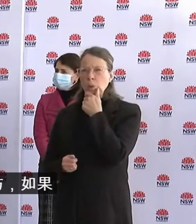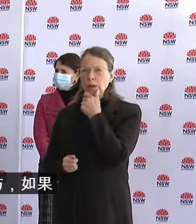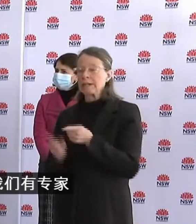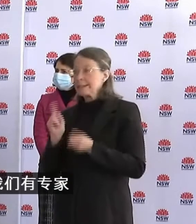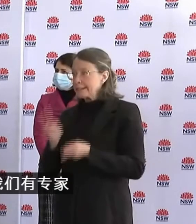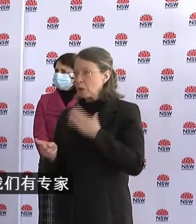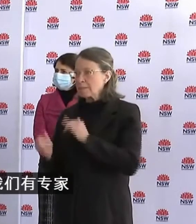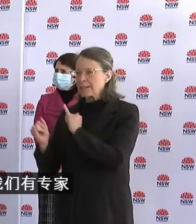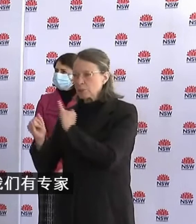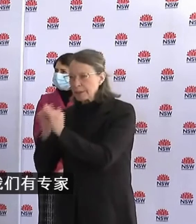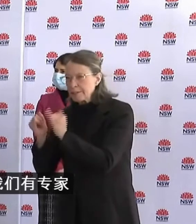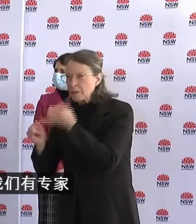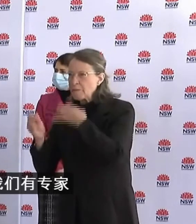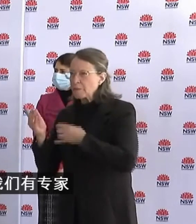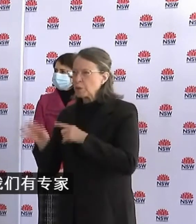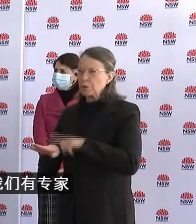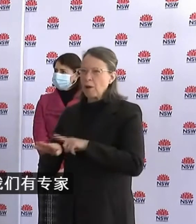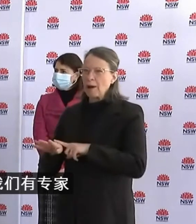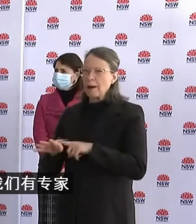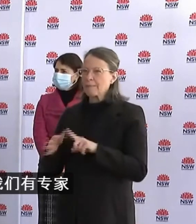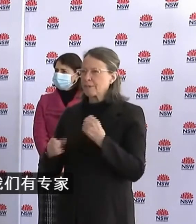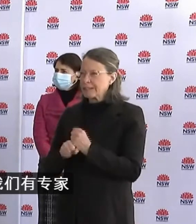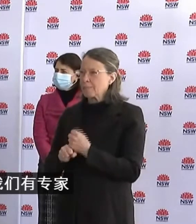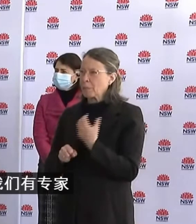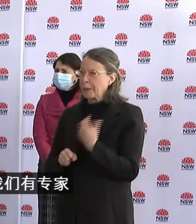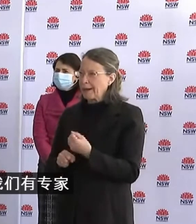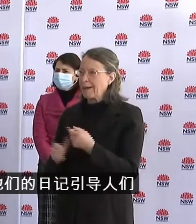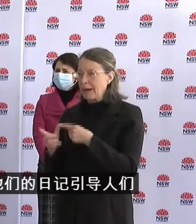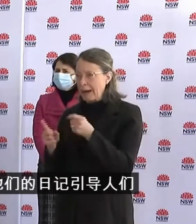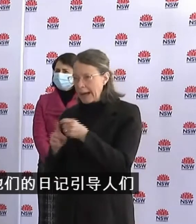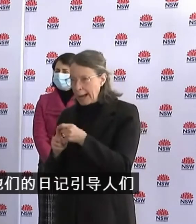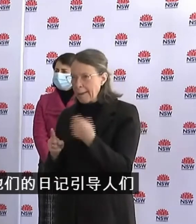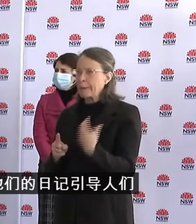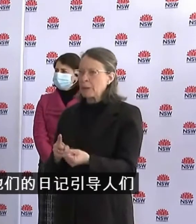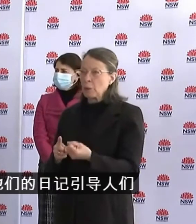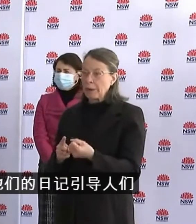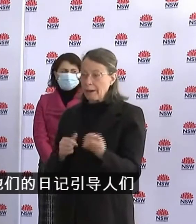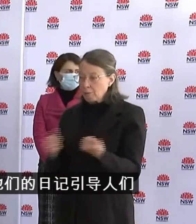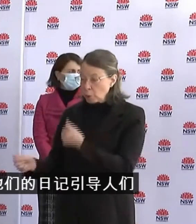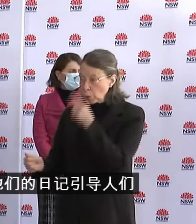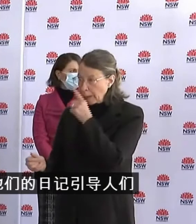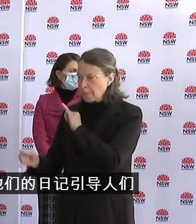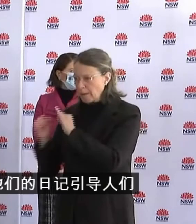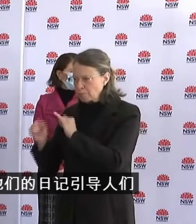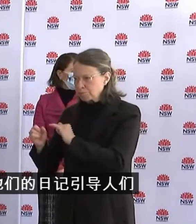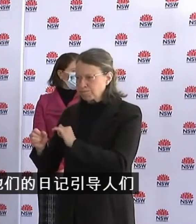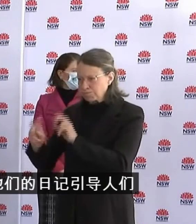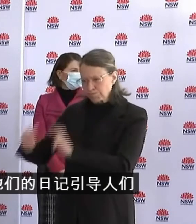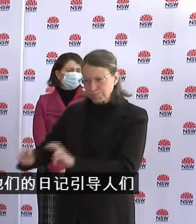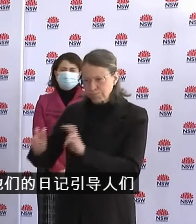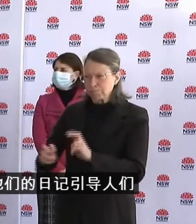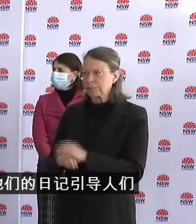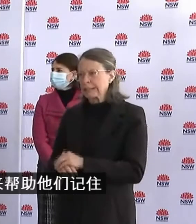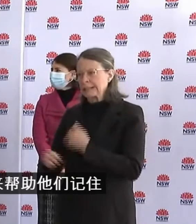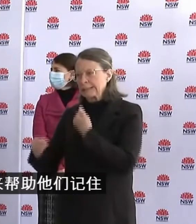sometimes. We have a number of tools we use. We have expert contact tracers and epidemiologists who take people through